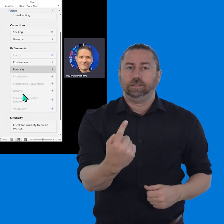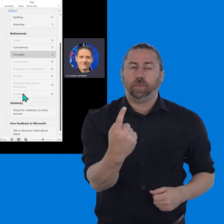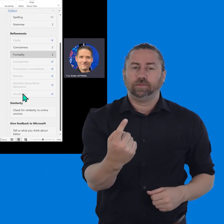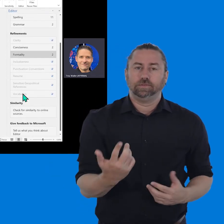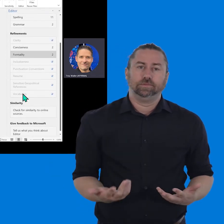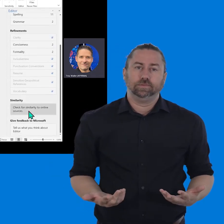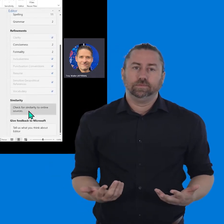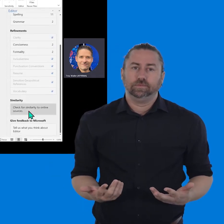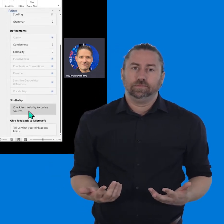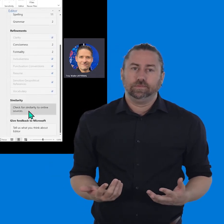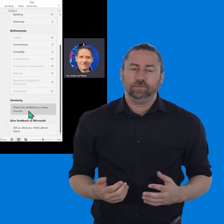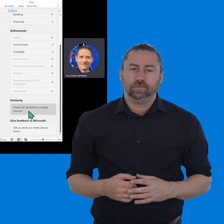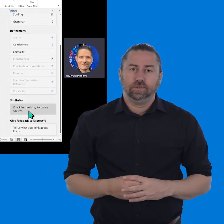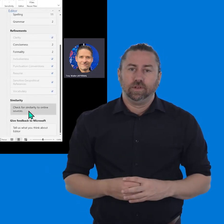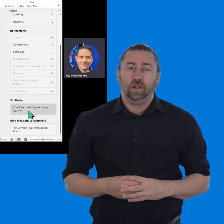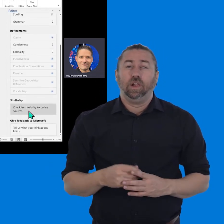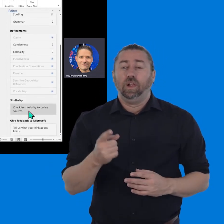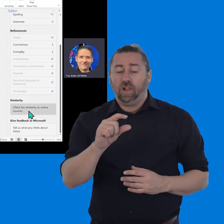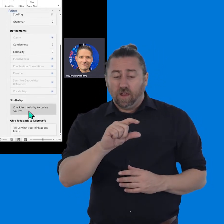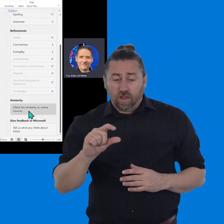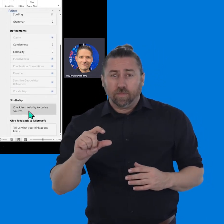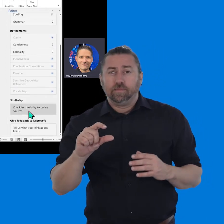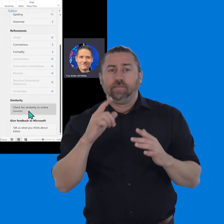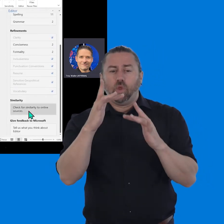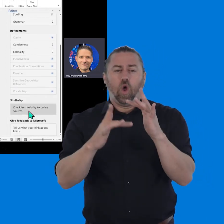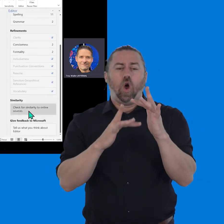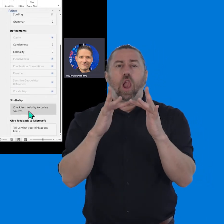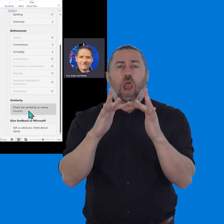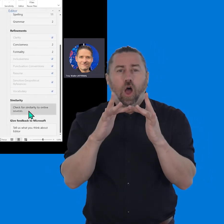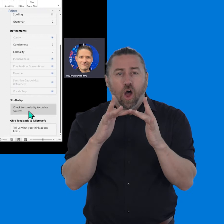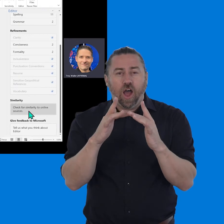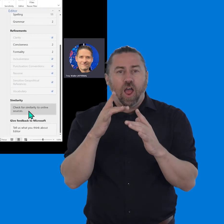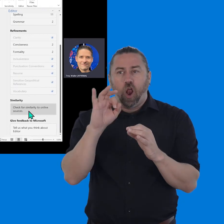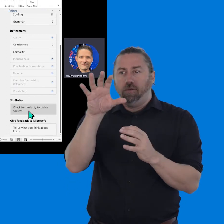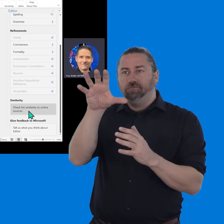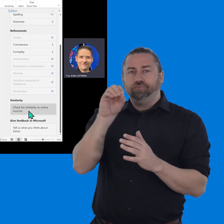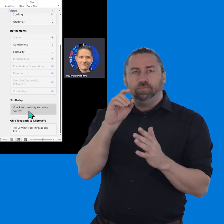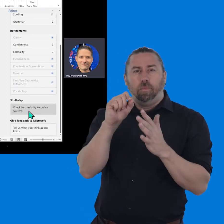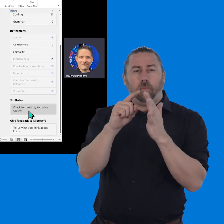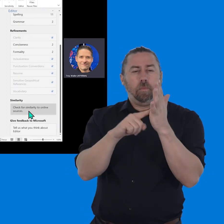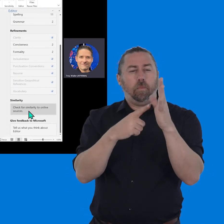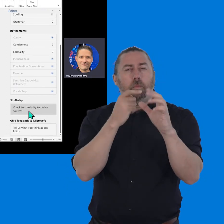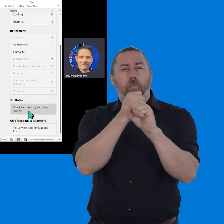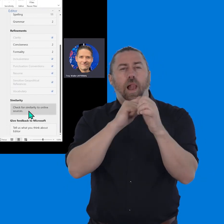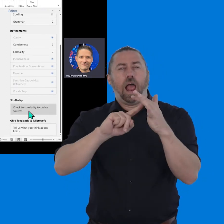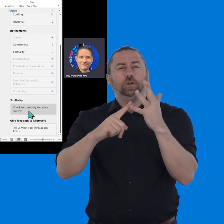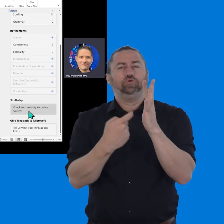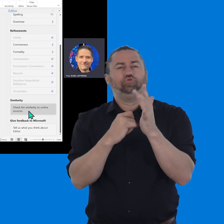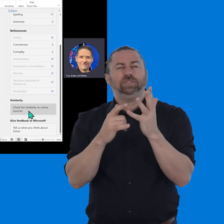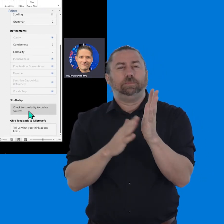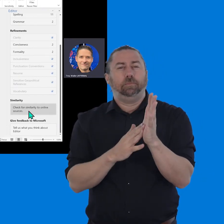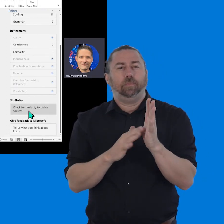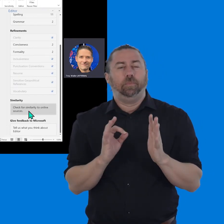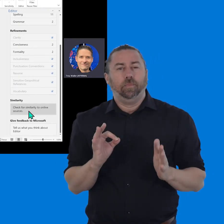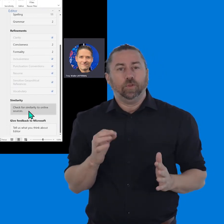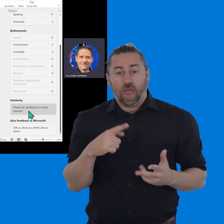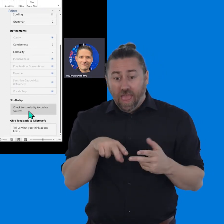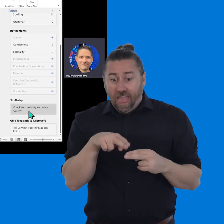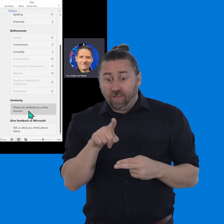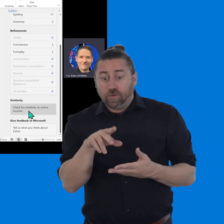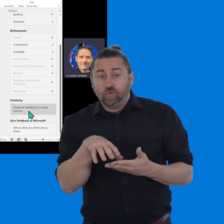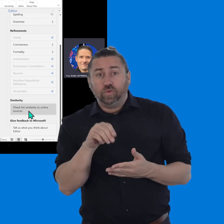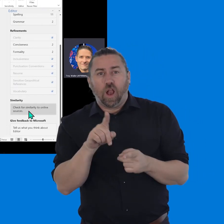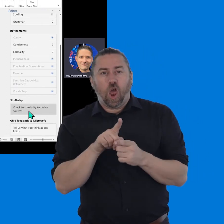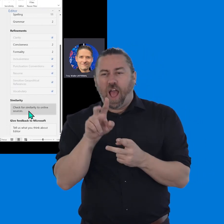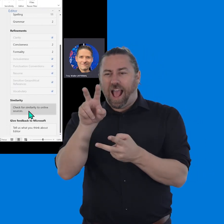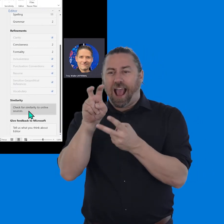independent, okay? Down here, we've also got a very basic online plagiarism checker, okay? So it'll basically